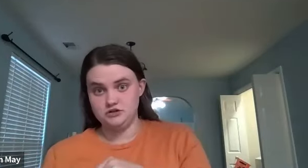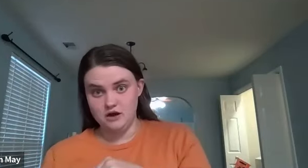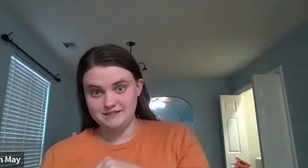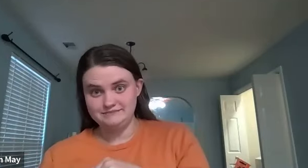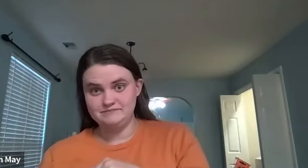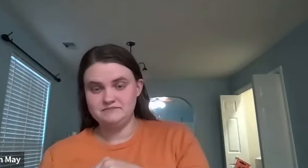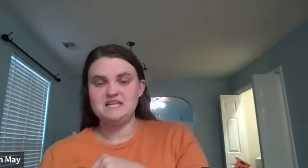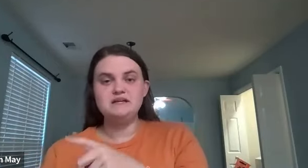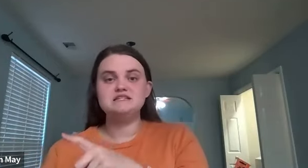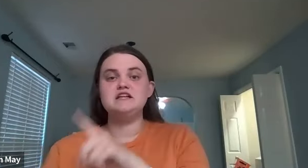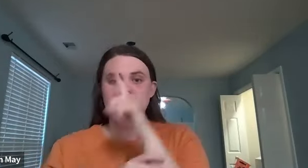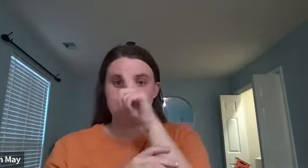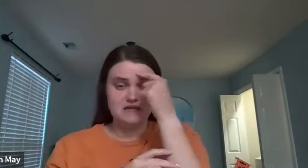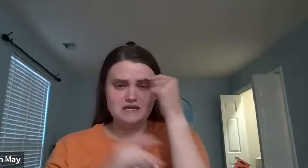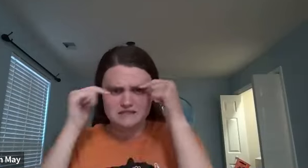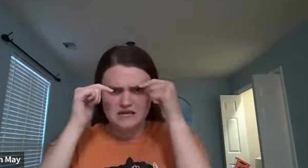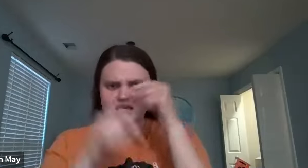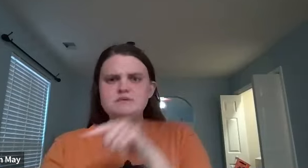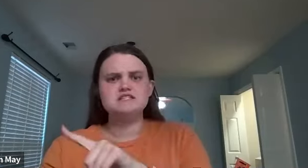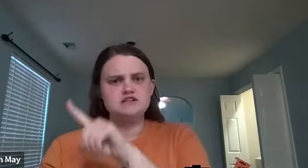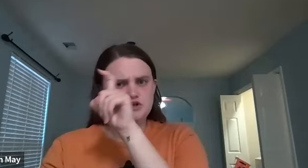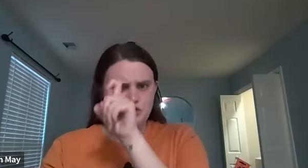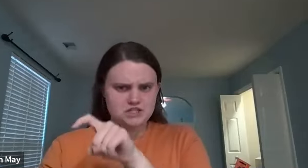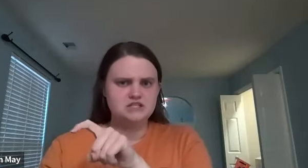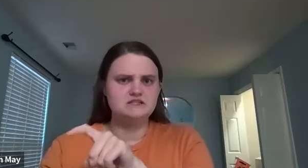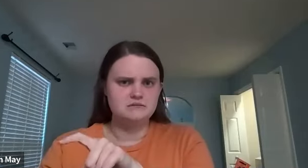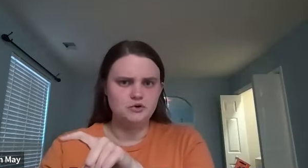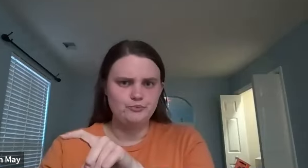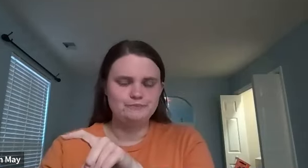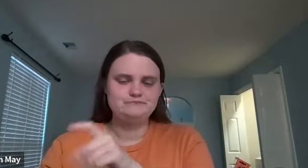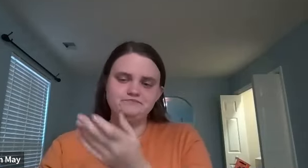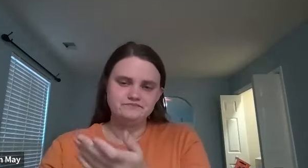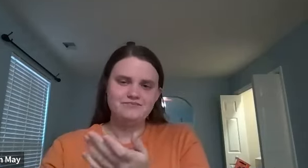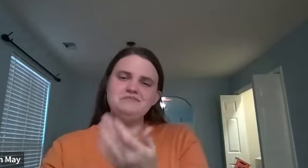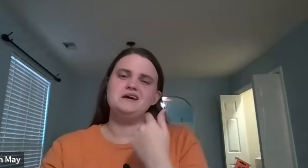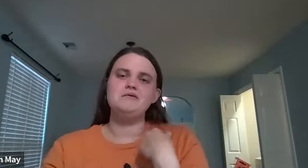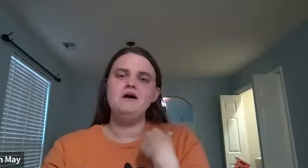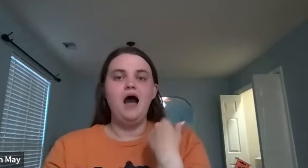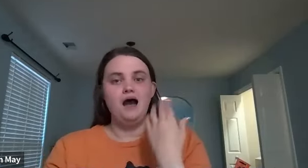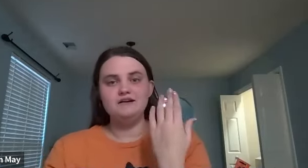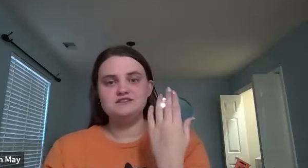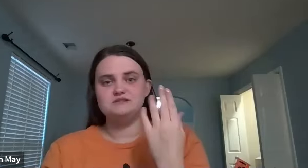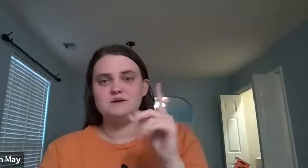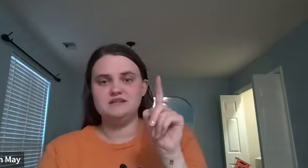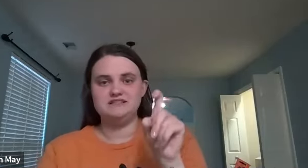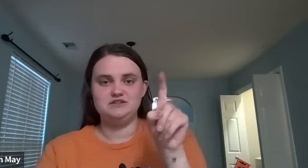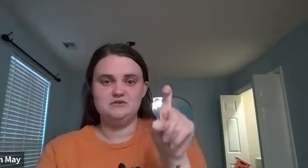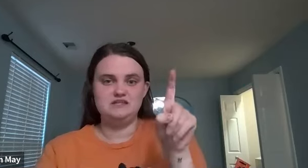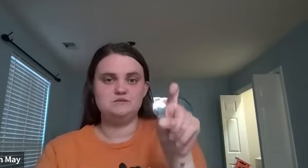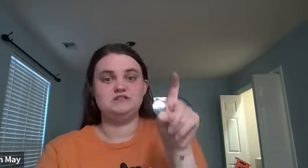not. This is basically your question symbol. Now, I also sometimes like to do this, which is the